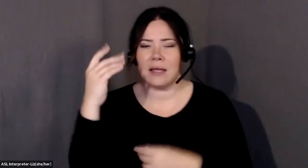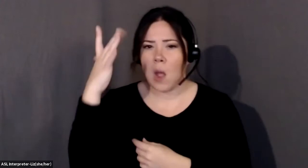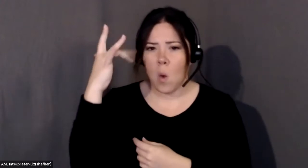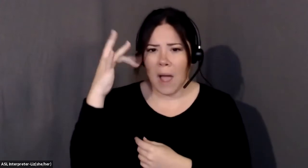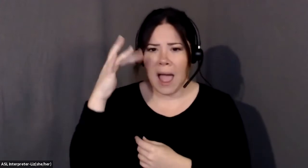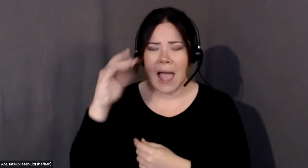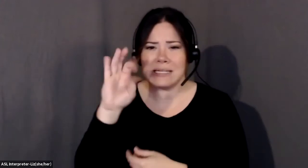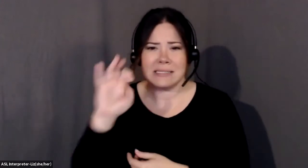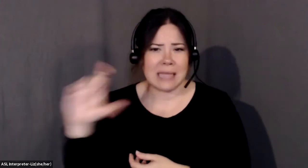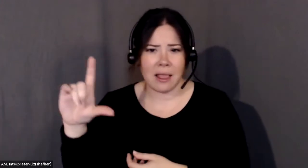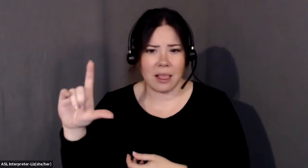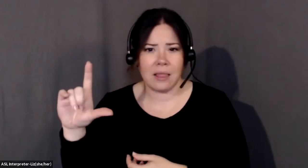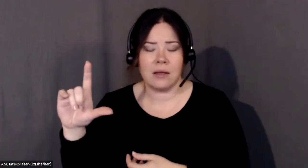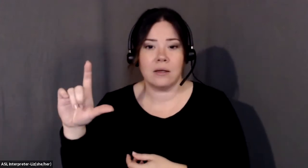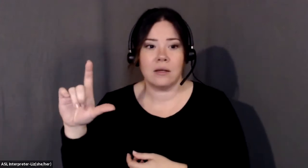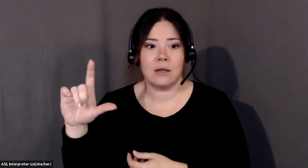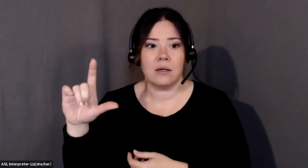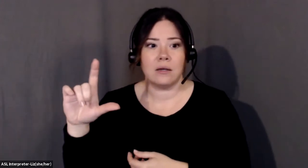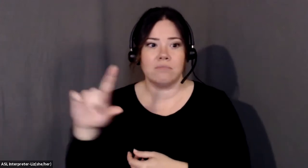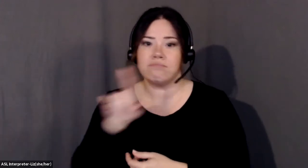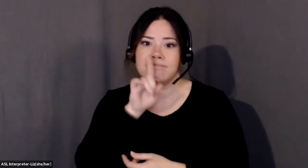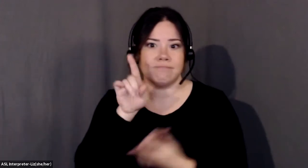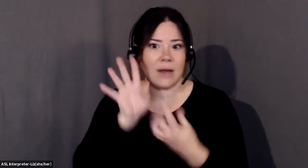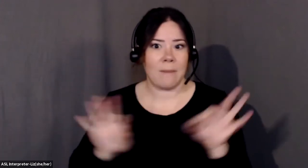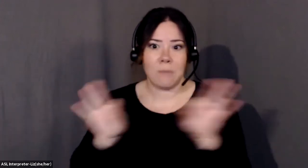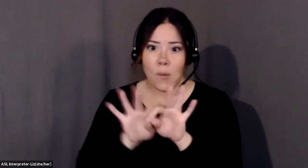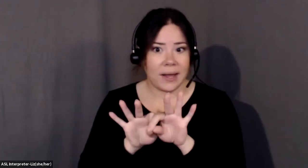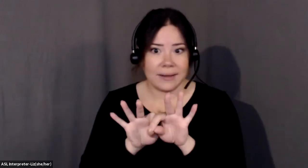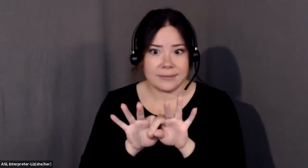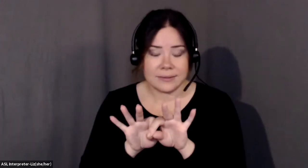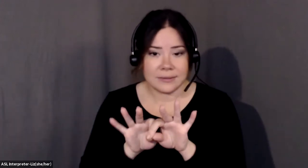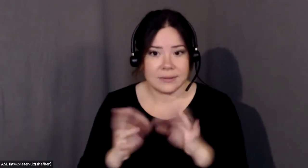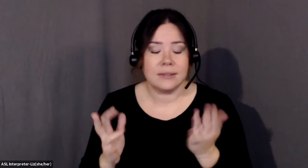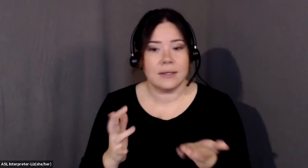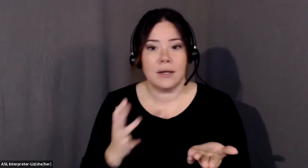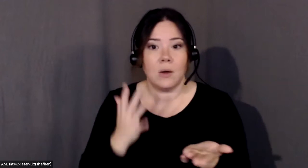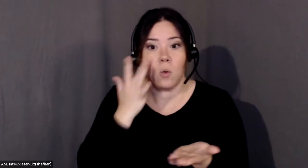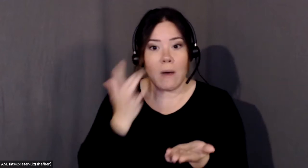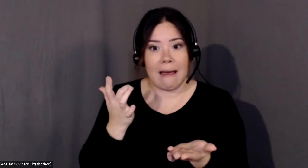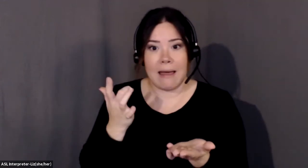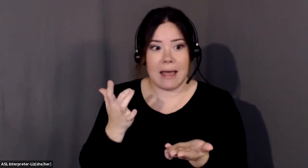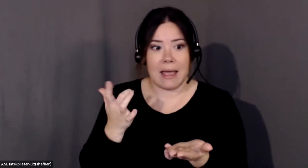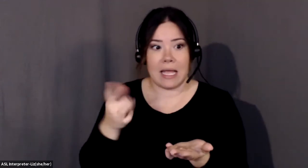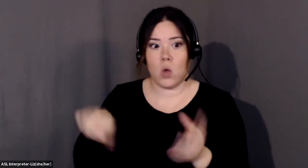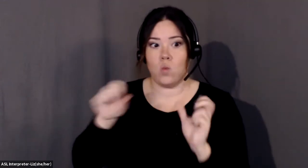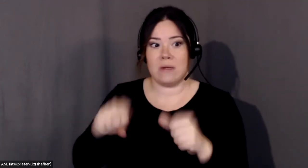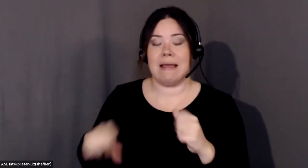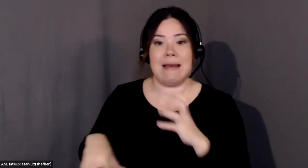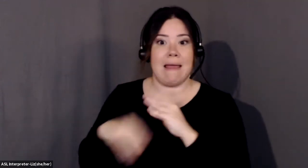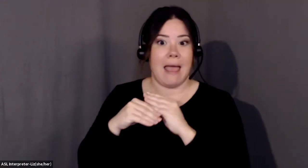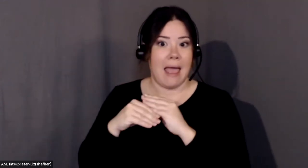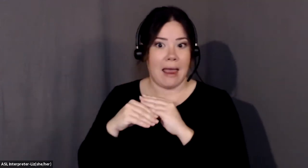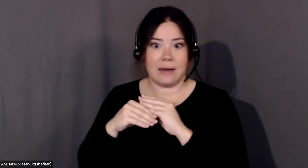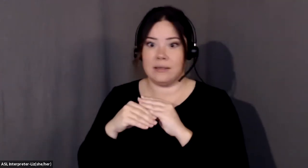for independent living are so important and why we are able to add such a great